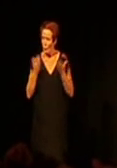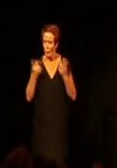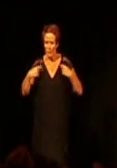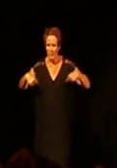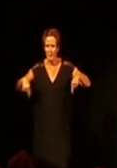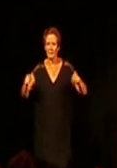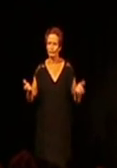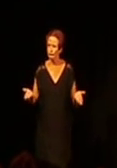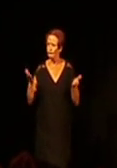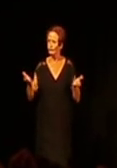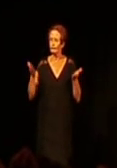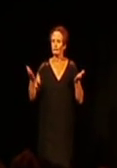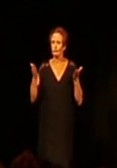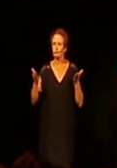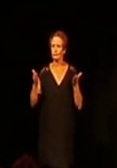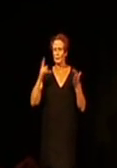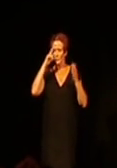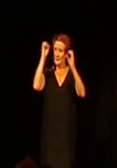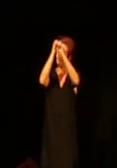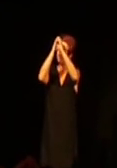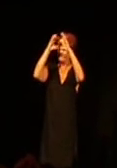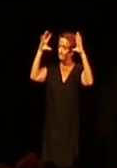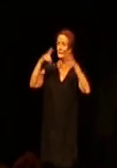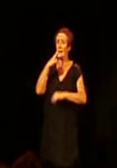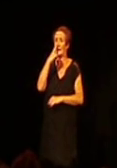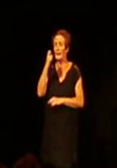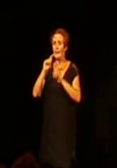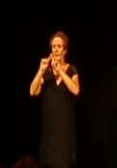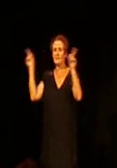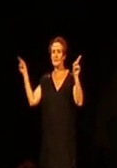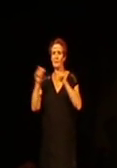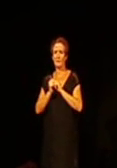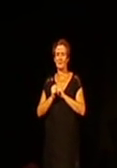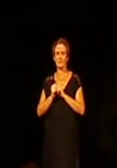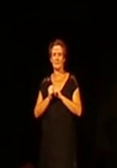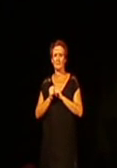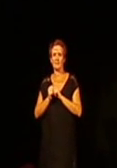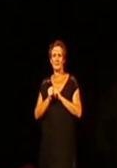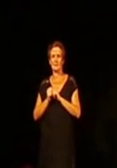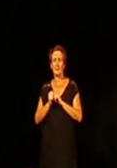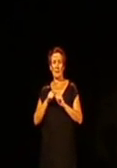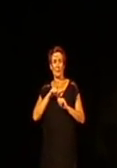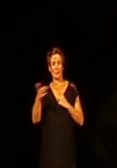different and how much better it can be, so we don't have the arid nastiness of a